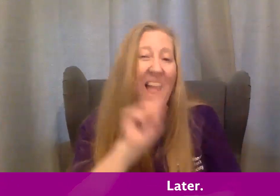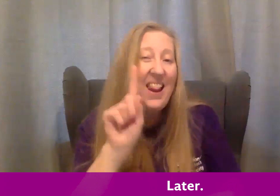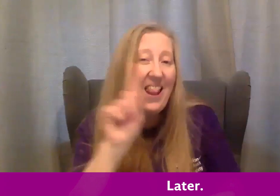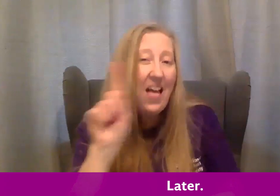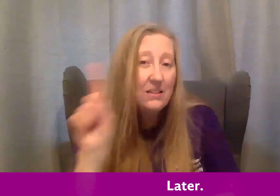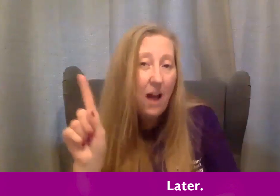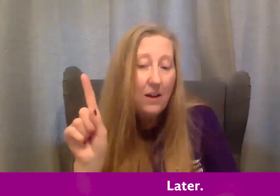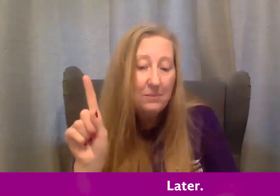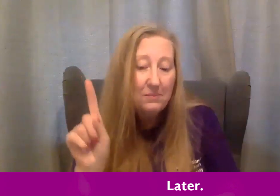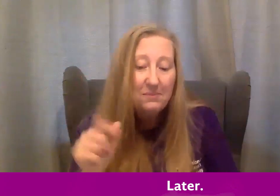Later. Later.